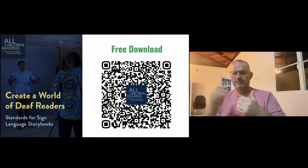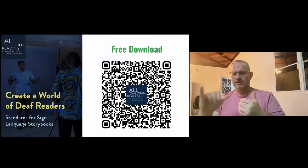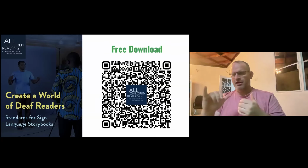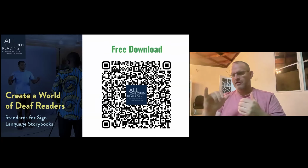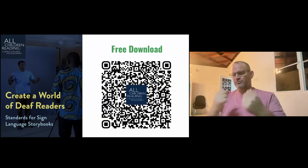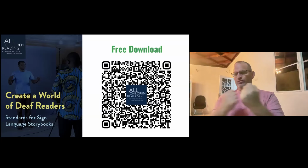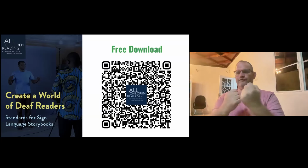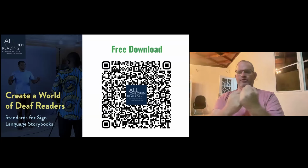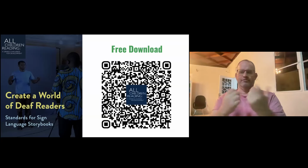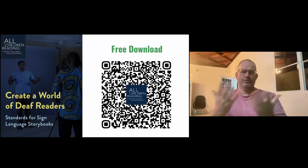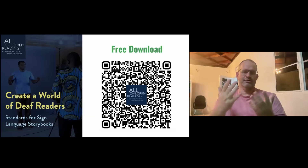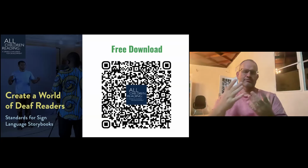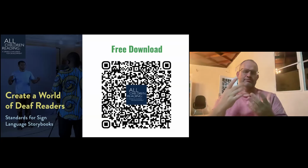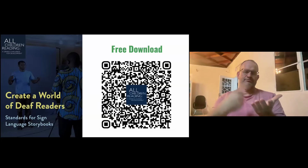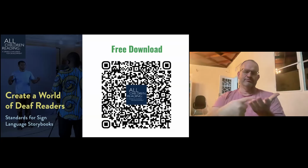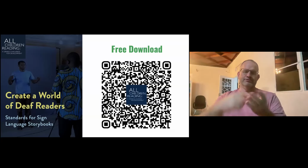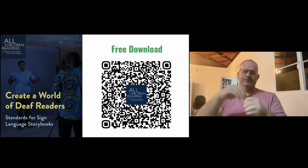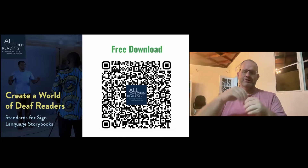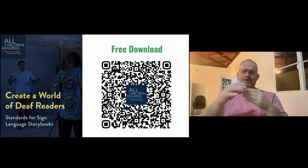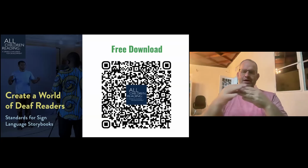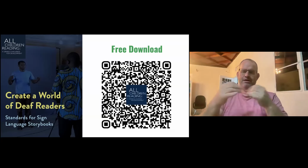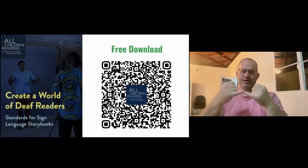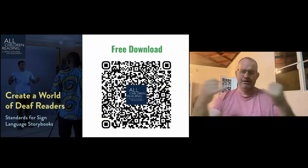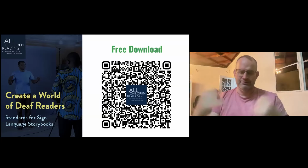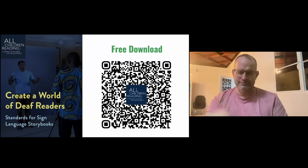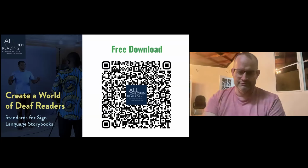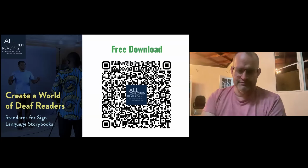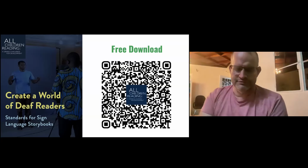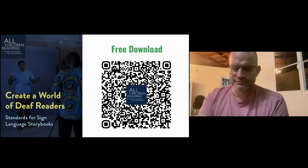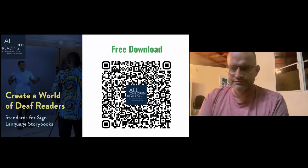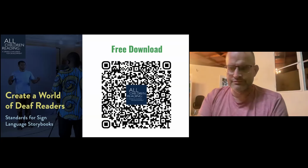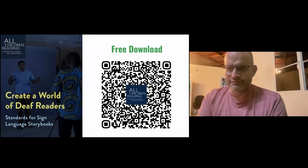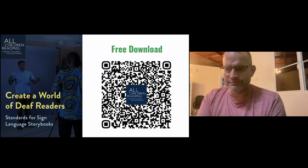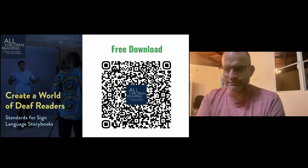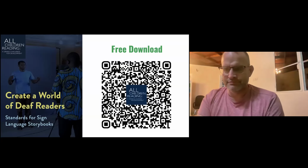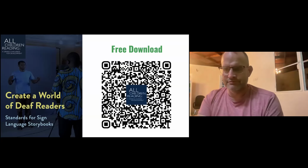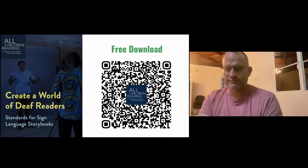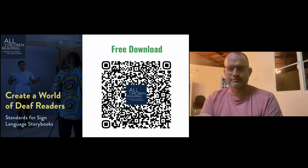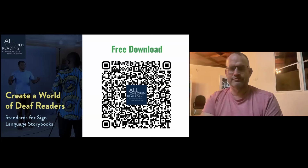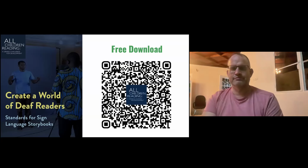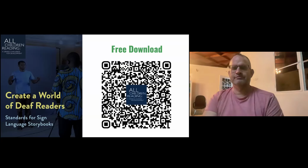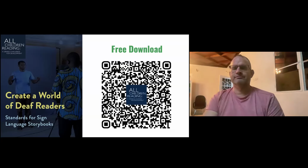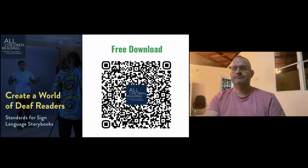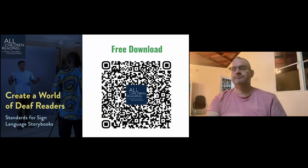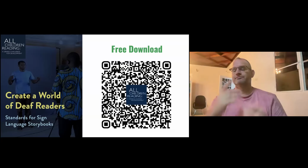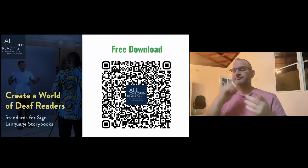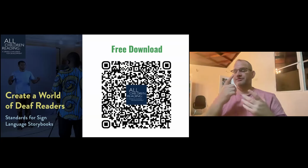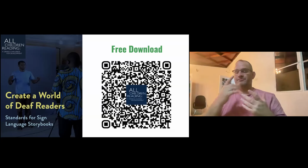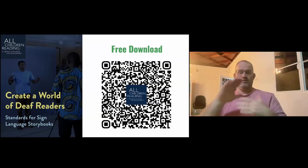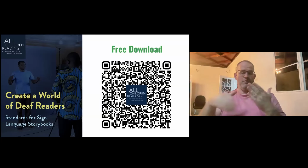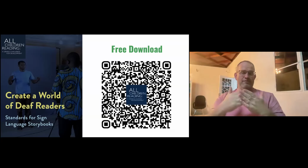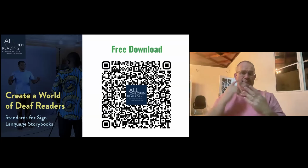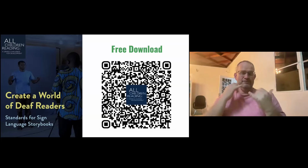textbook materials for the guidelines as well as the video guides. And we look forward to you using them so that you can host your own discussions